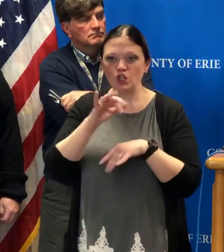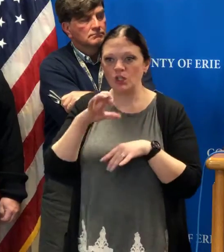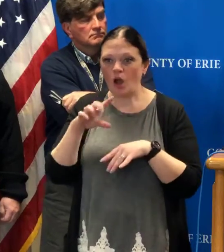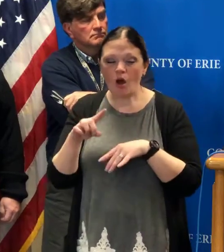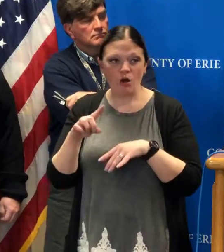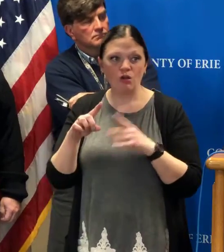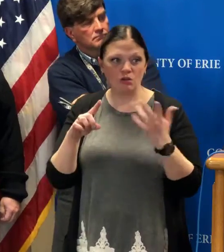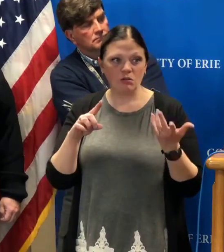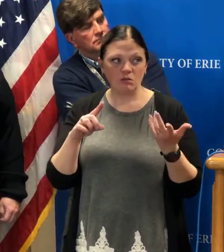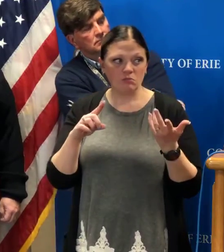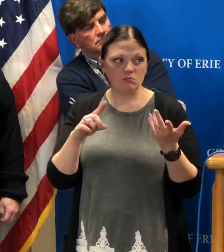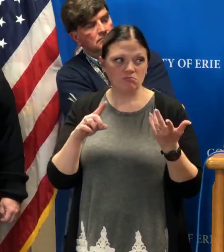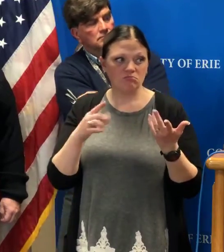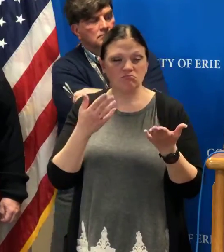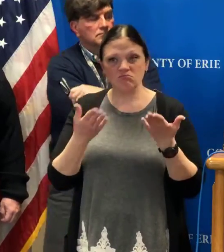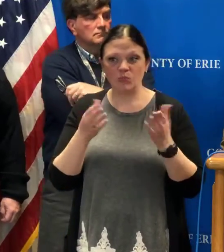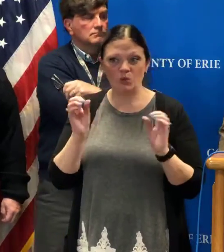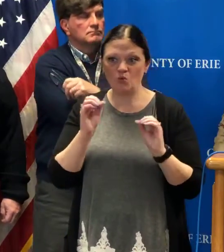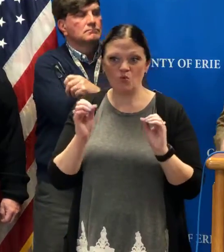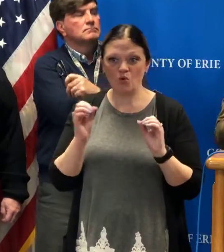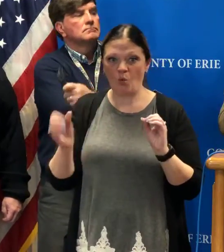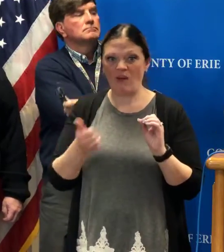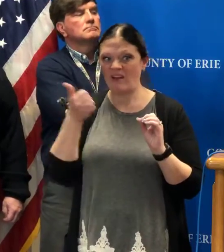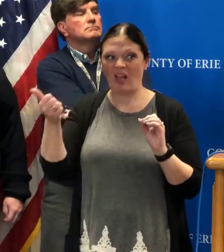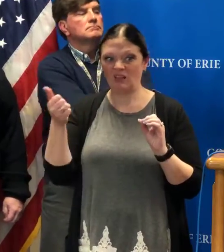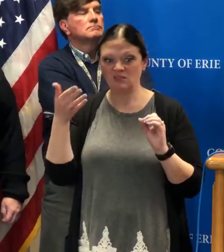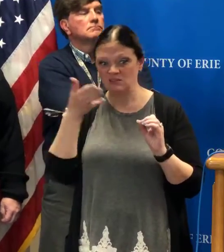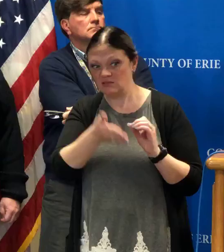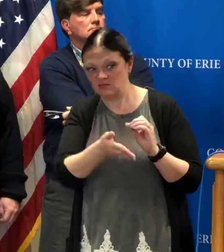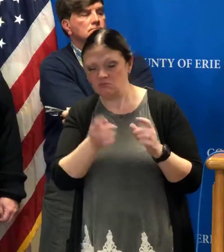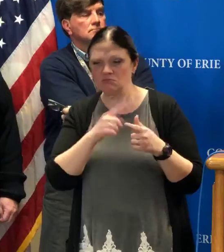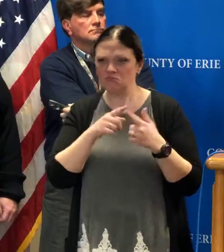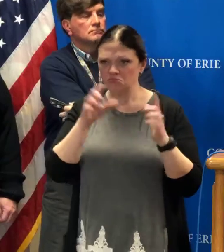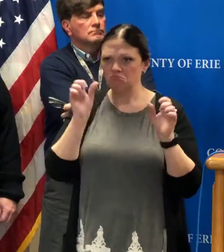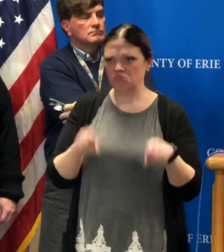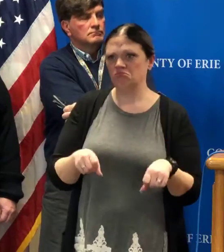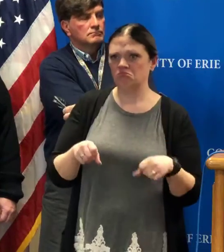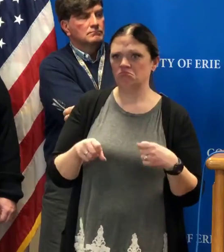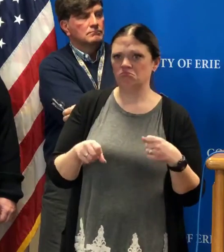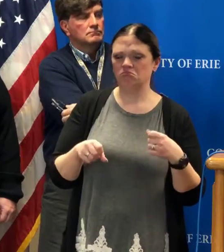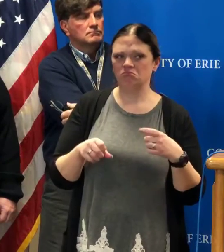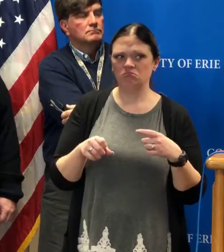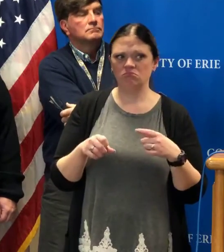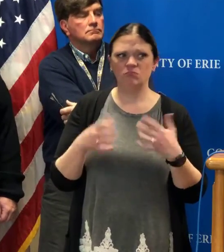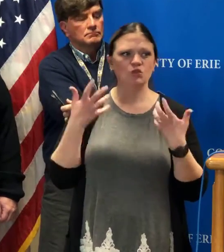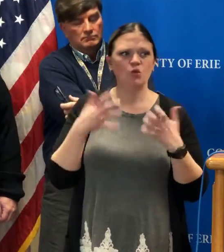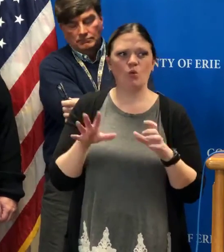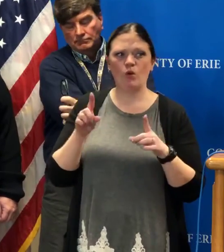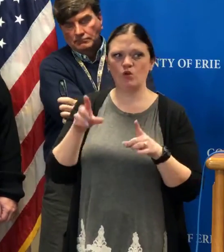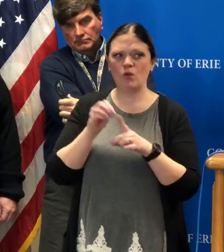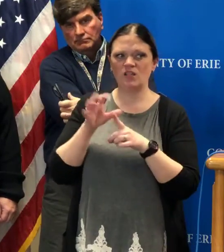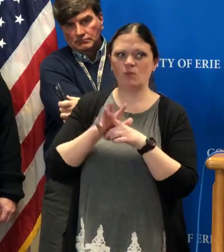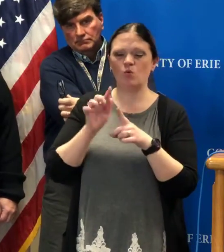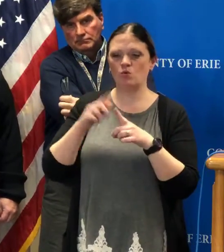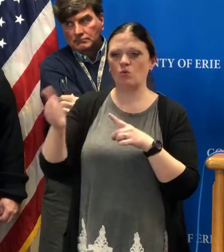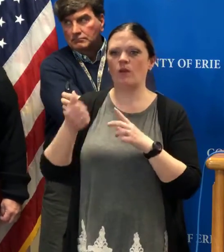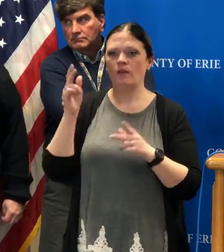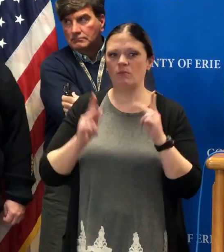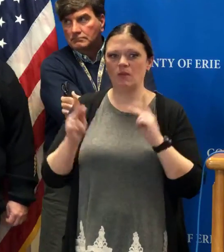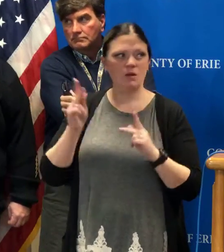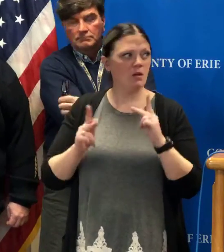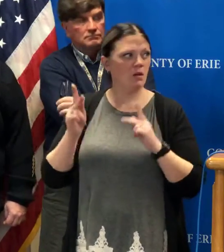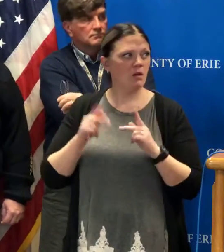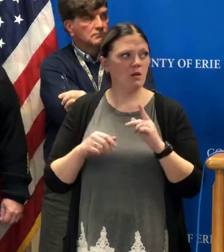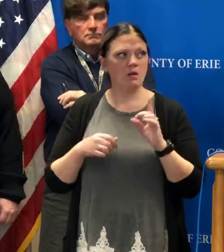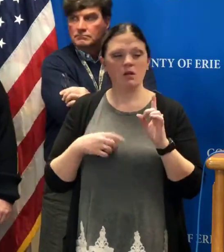or something where there's nobody else around, you can go there. We just don't want you exposing yourself to other people. Two more questions,